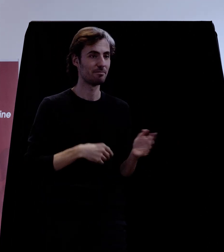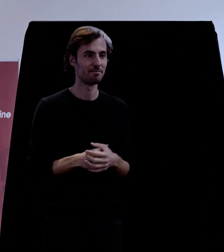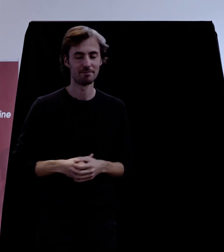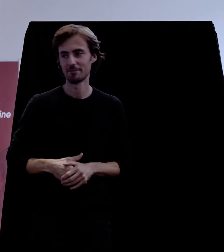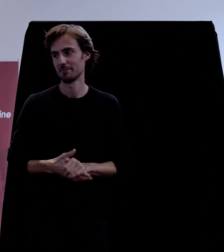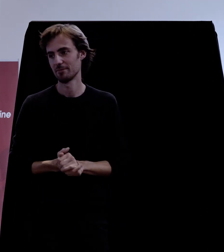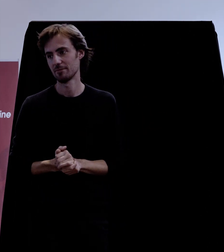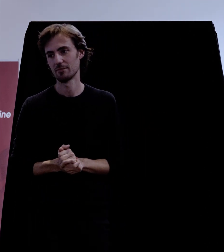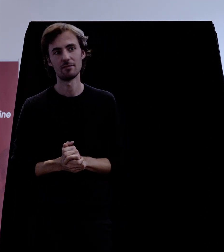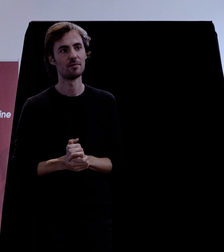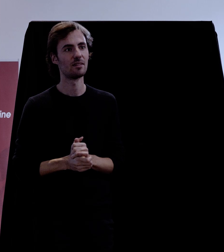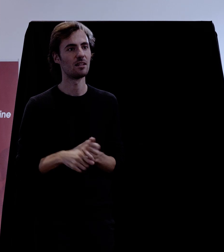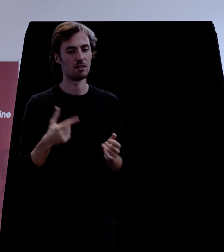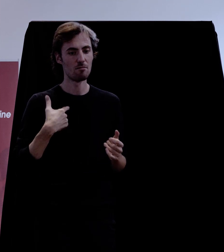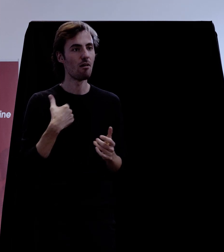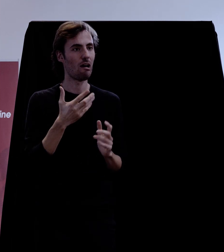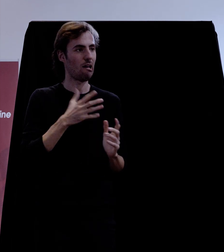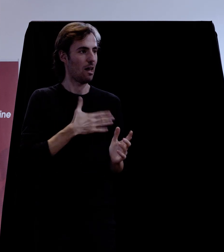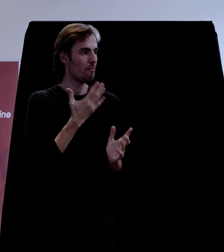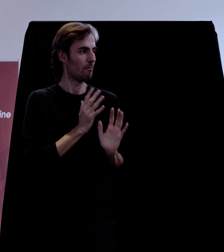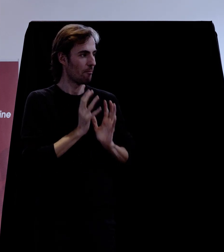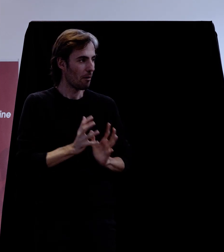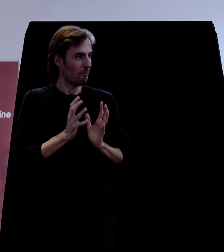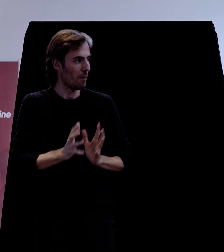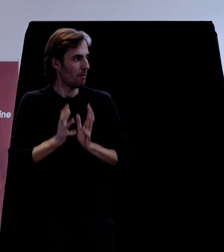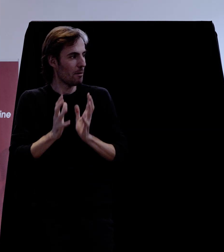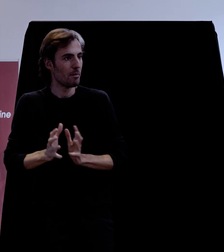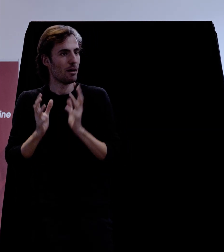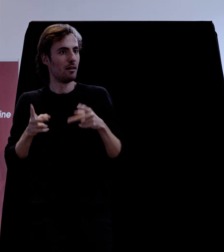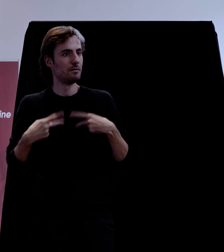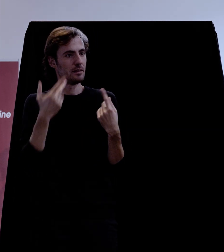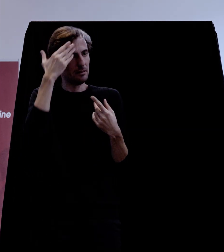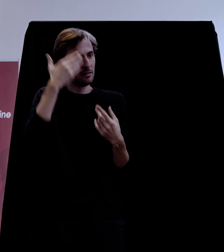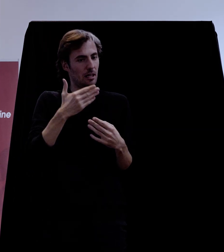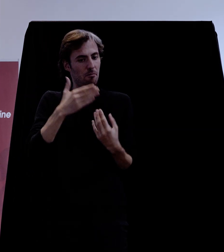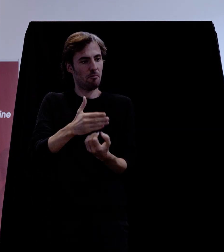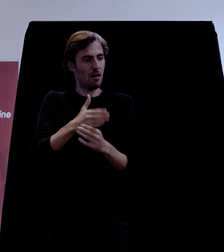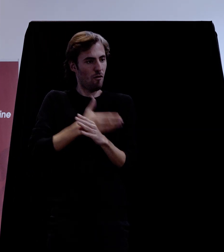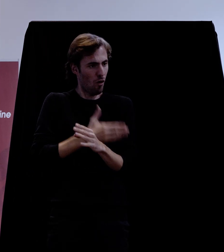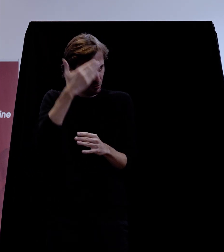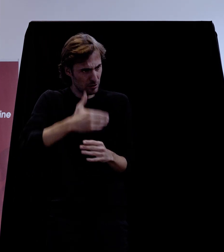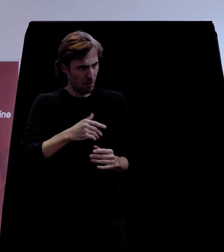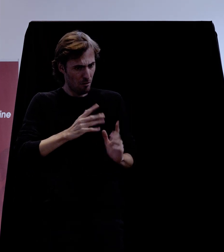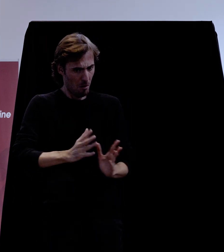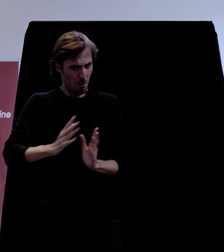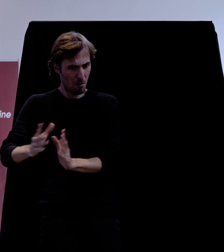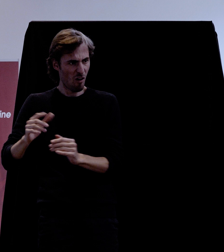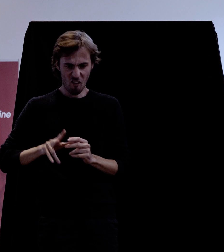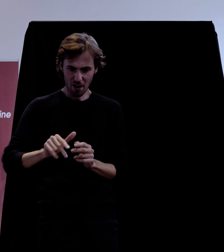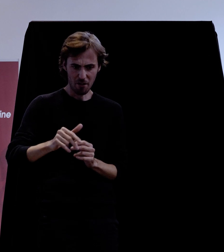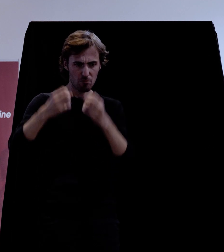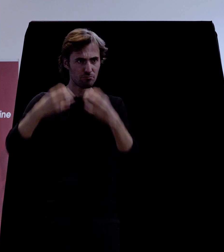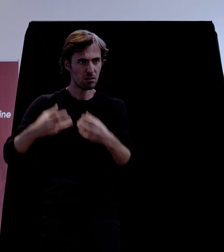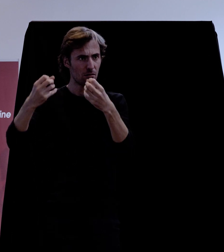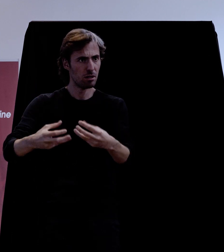predictable, right? I know what's going to happen. And so I don't have to be anxious about when we're going to